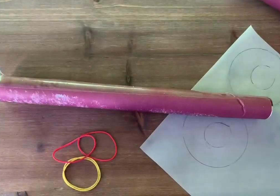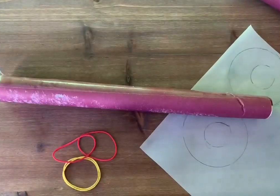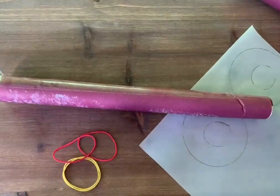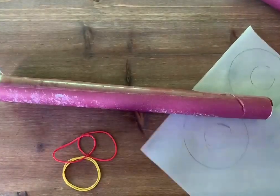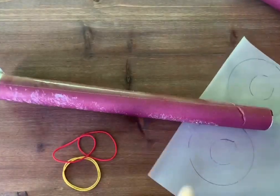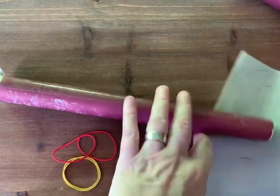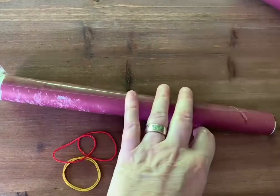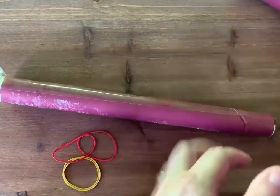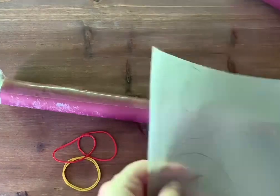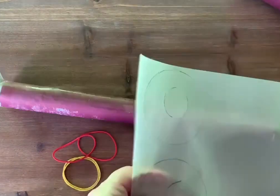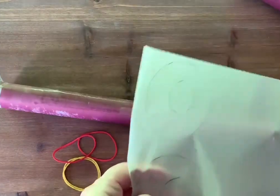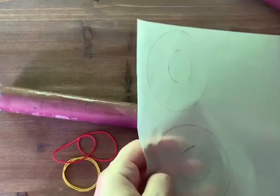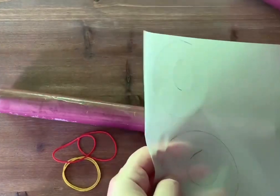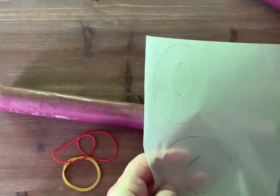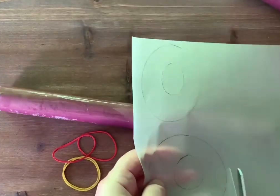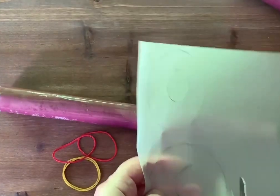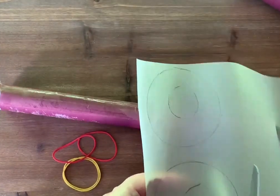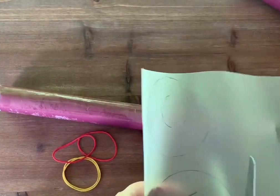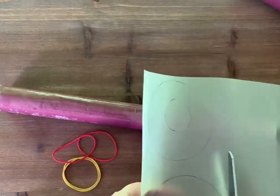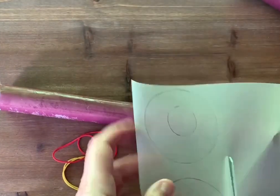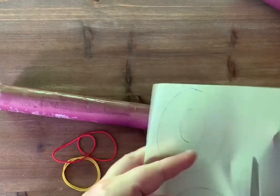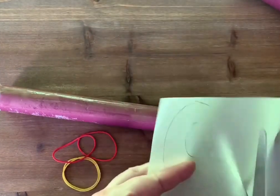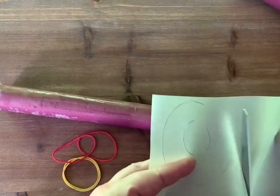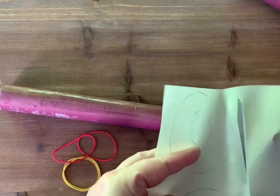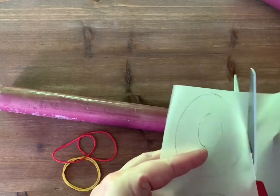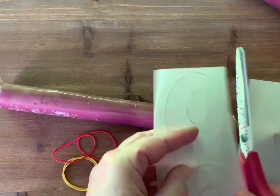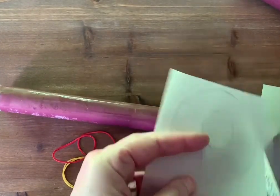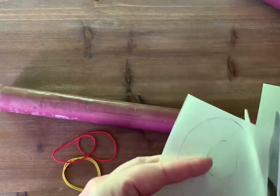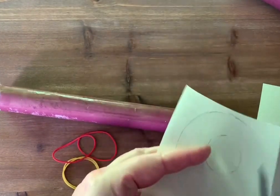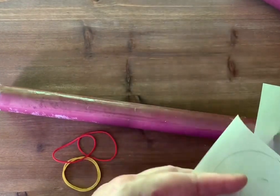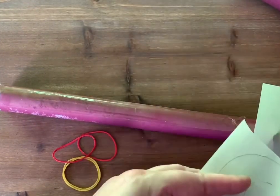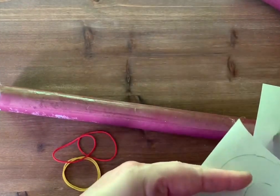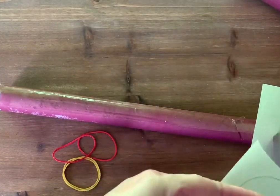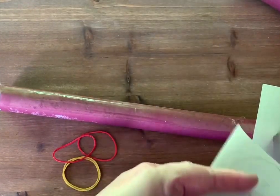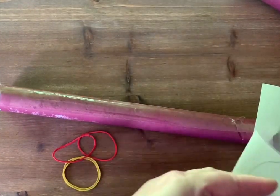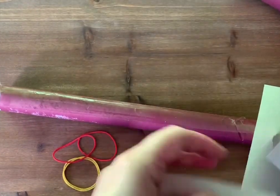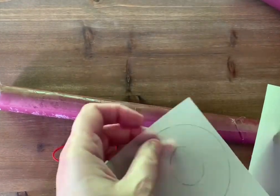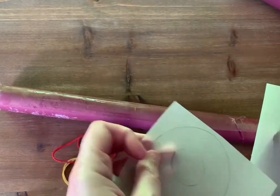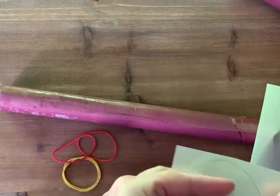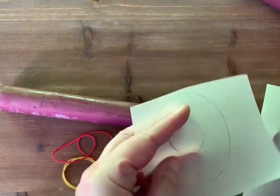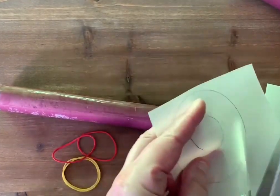Thank you.